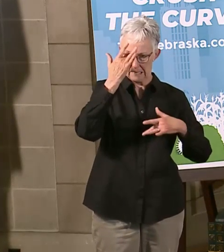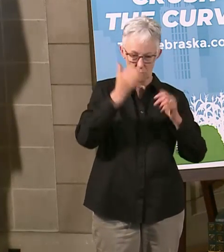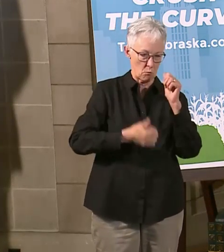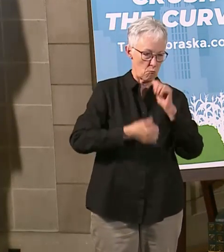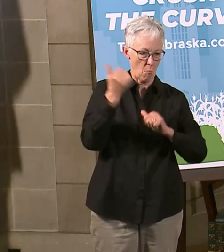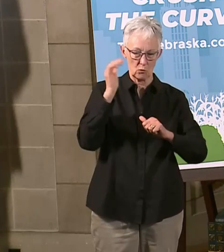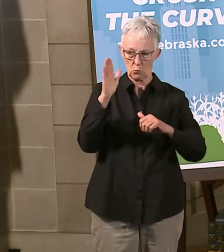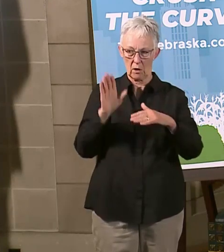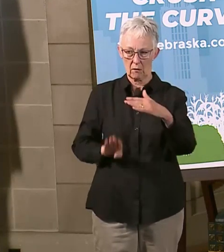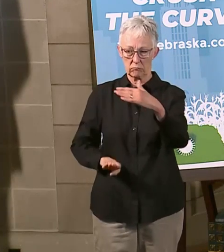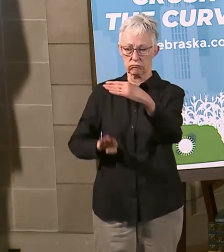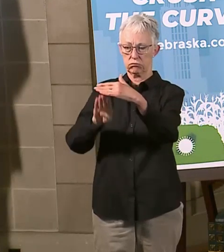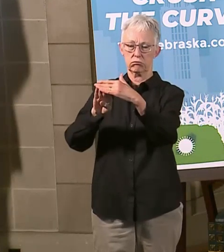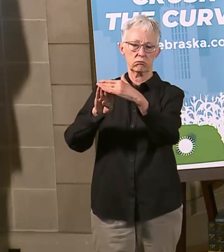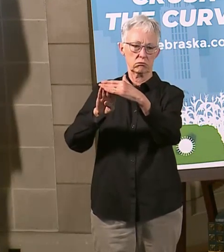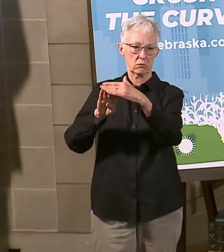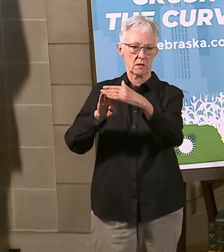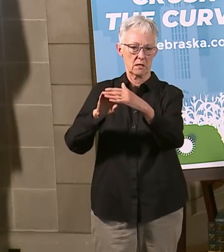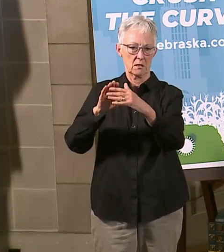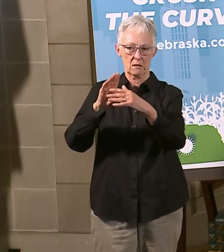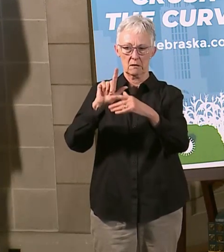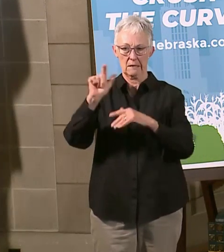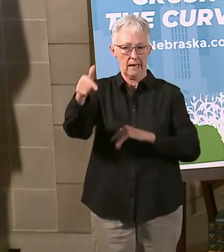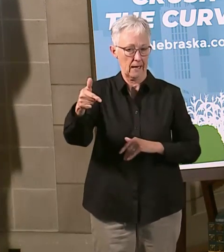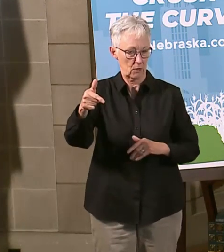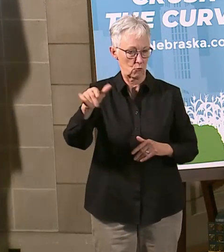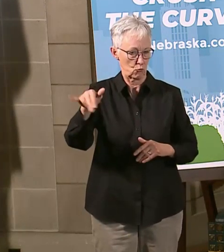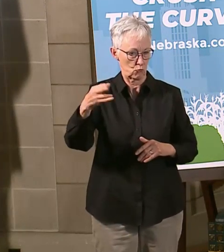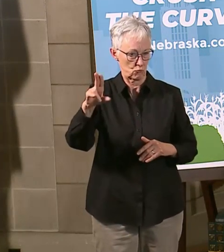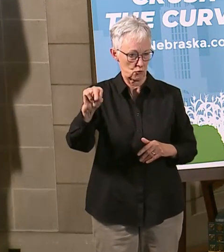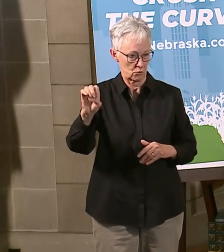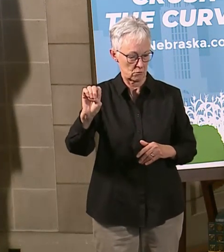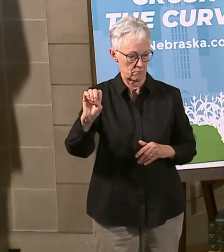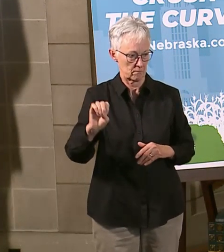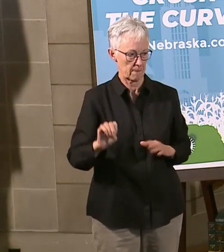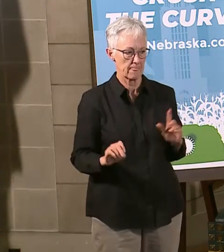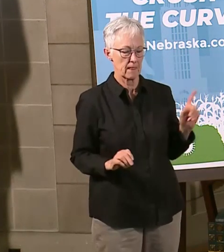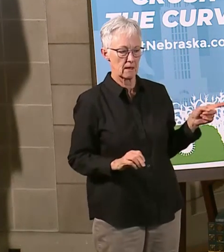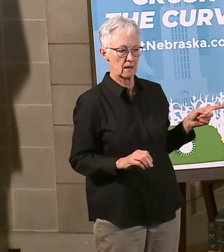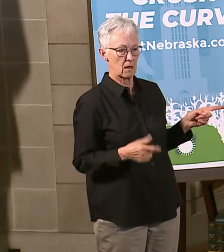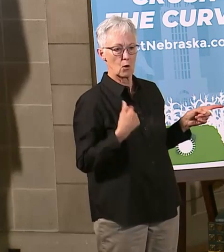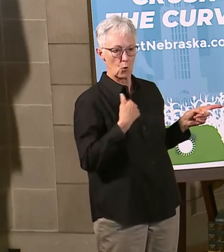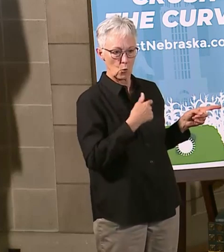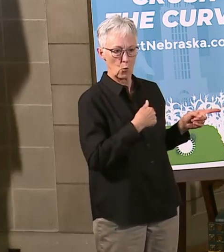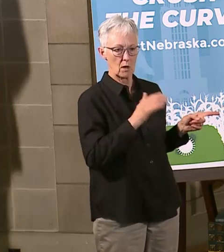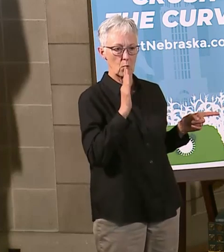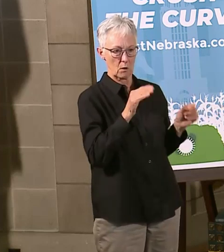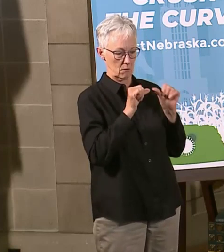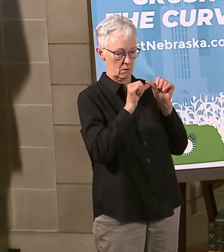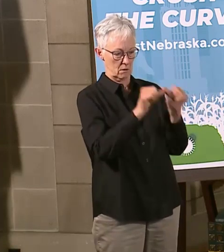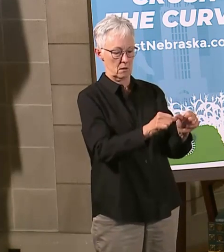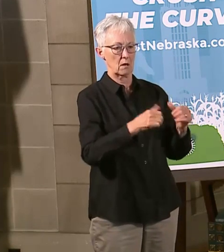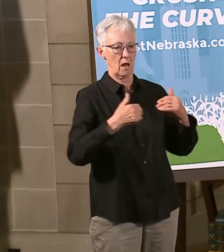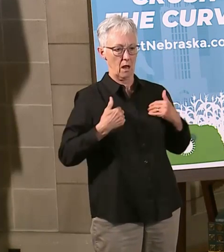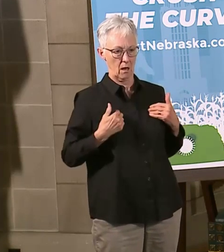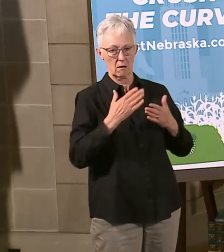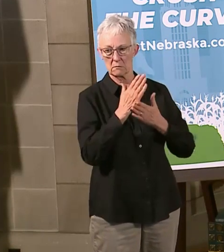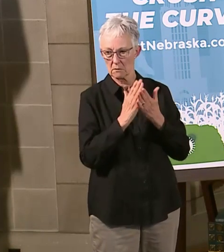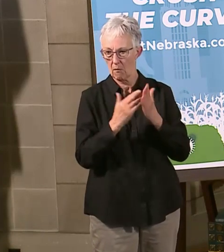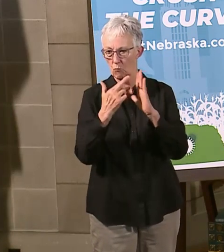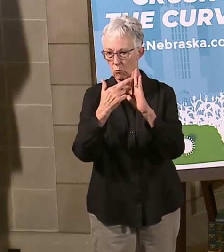we're gonna be doing social distancing for a while, folks. I mean, until there is a way that we have a vaccination or something like that,